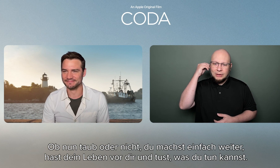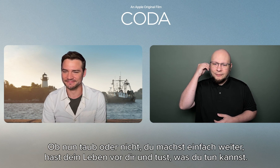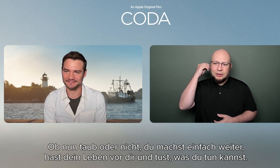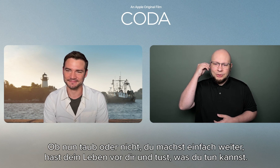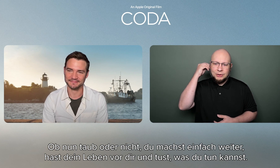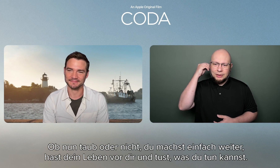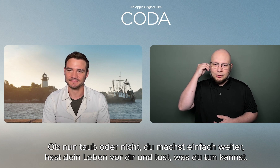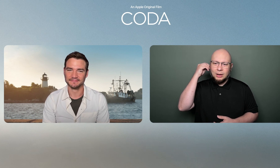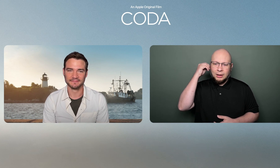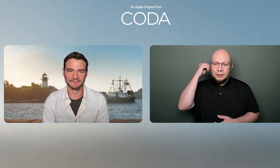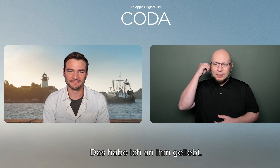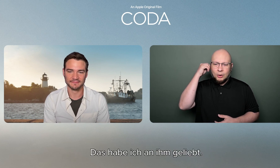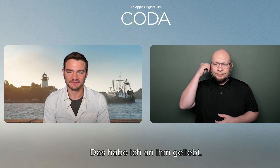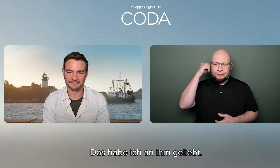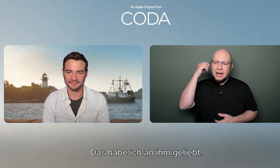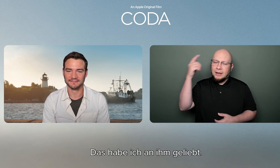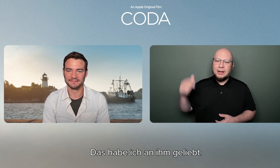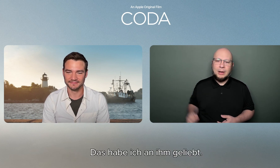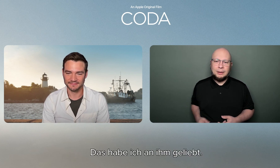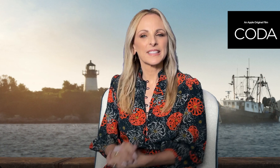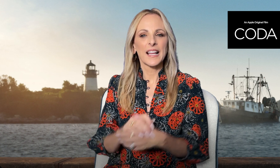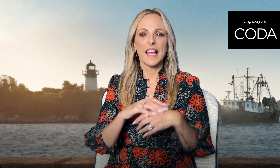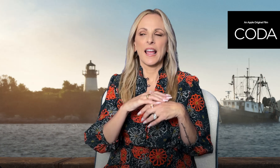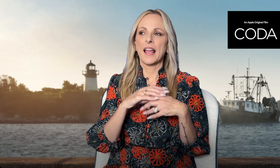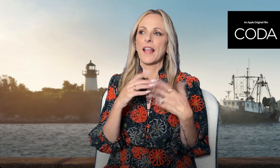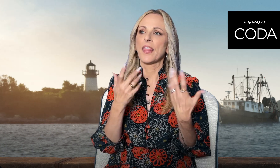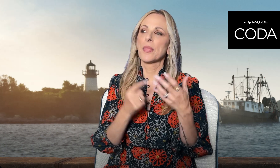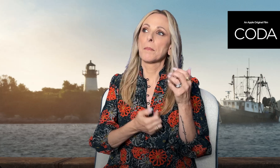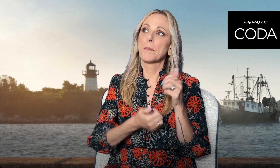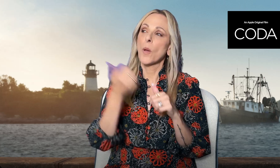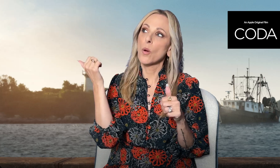ahead with your life and do what you can do. So I love that about him.